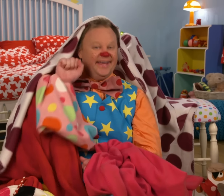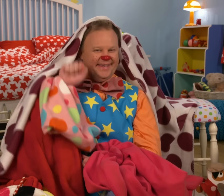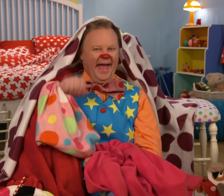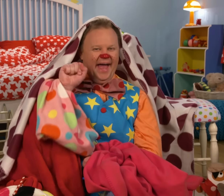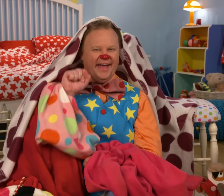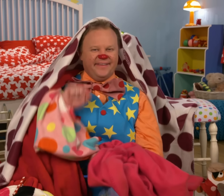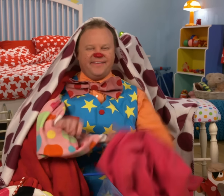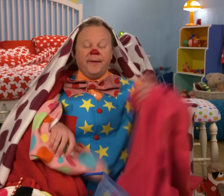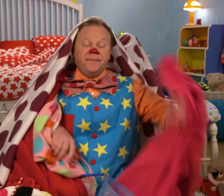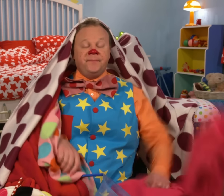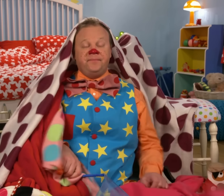Yes!